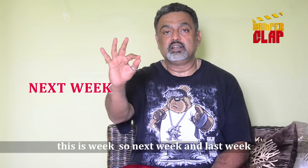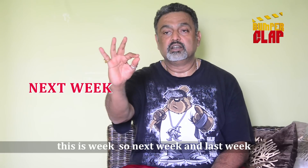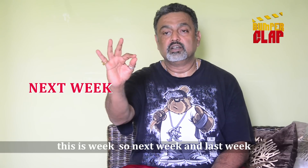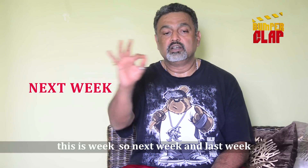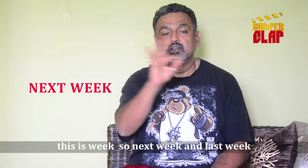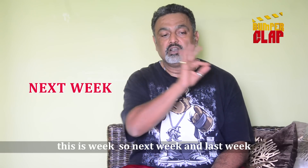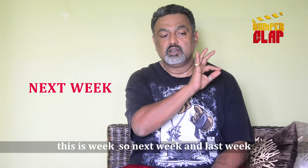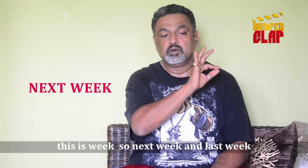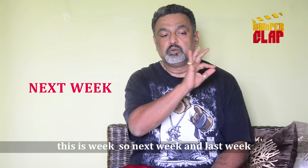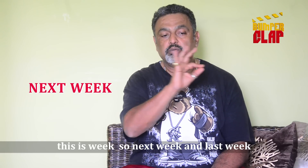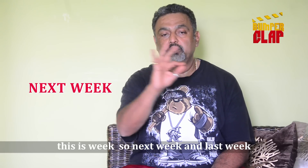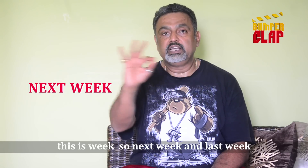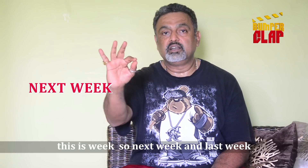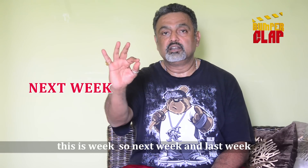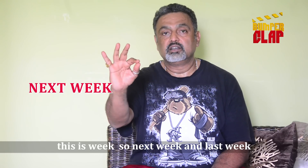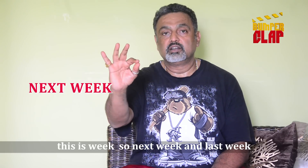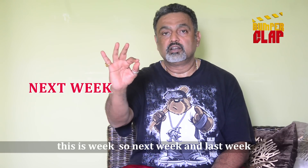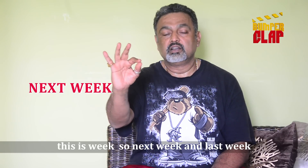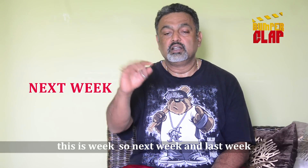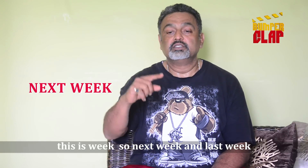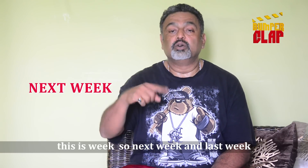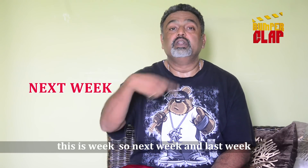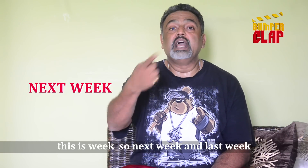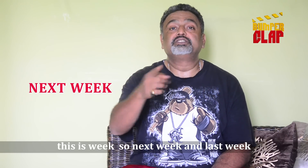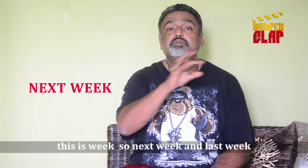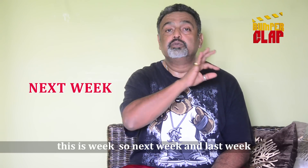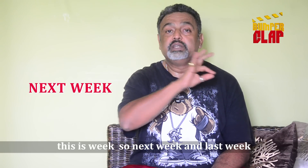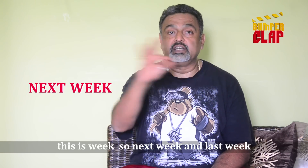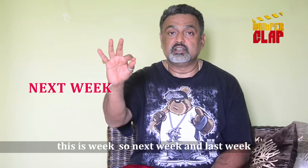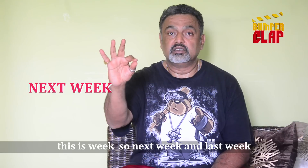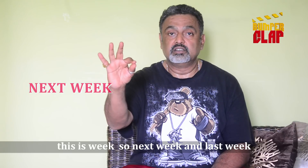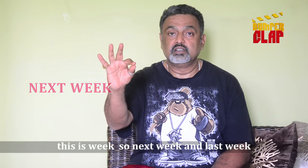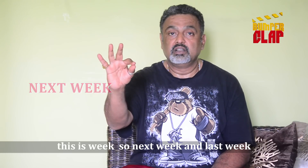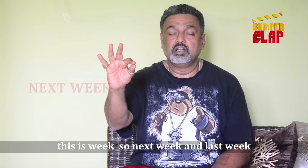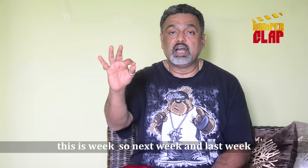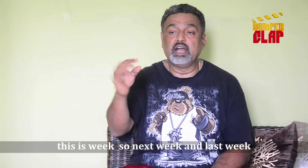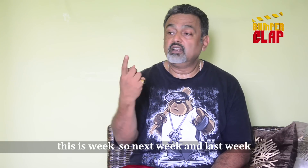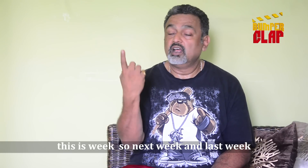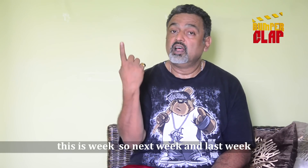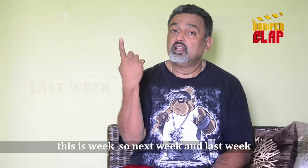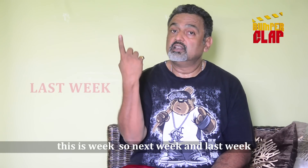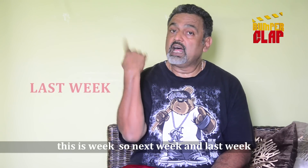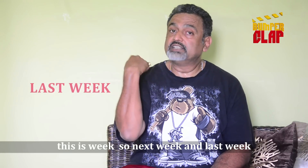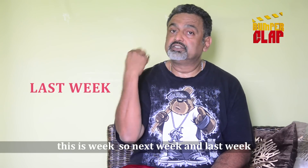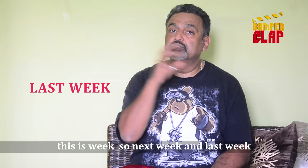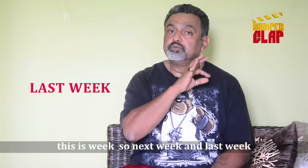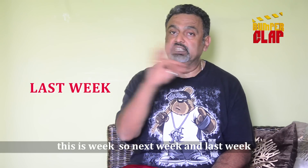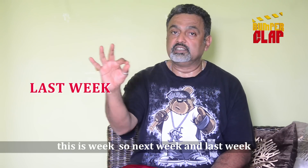so next week and last week